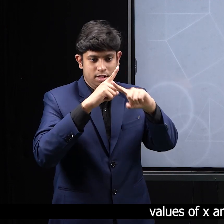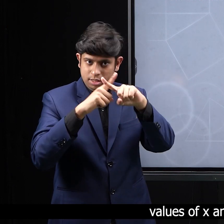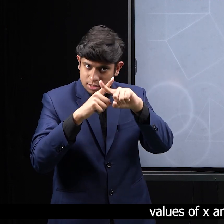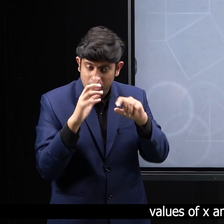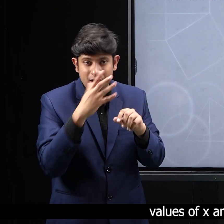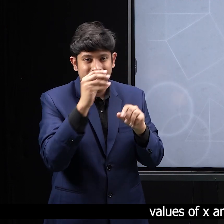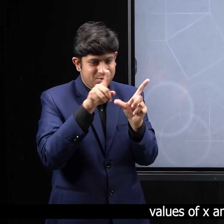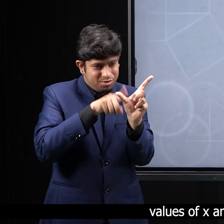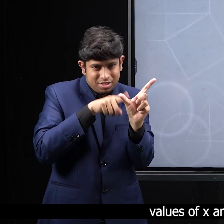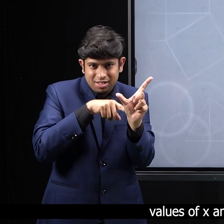1.